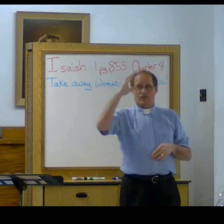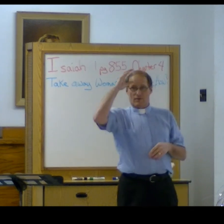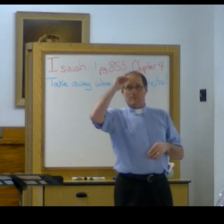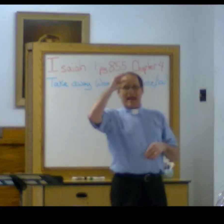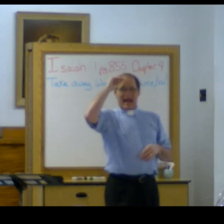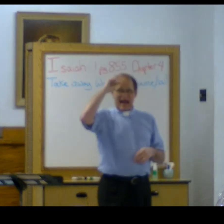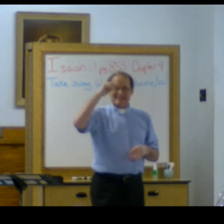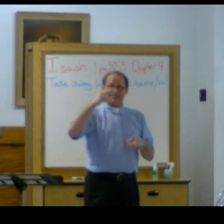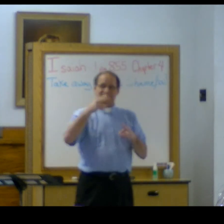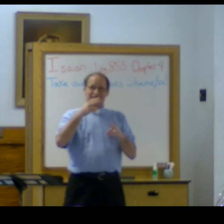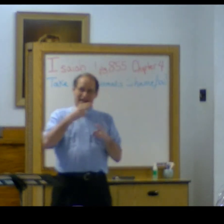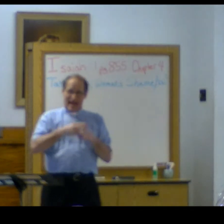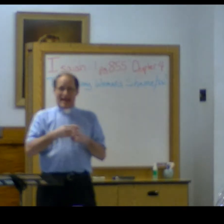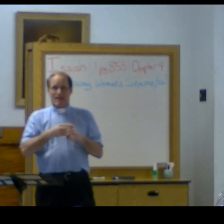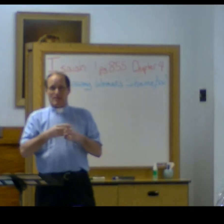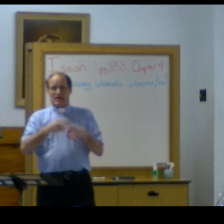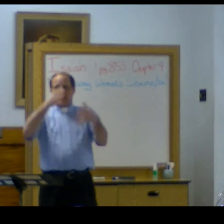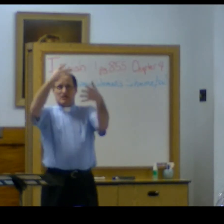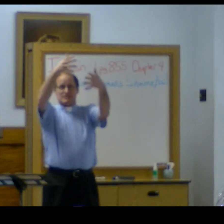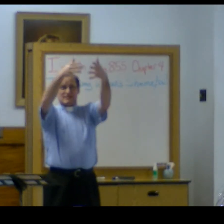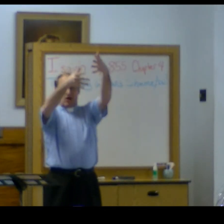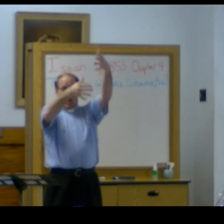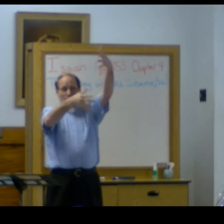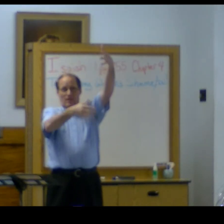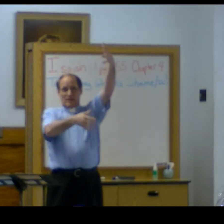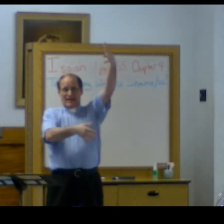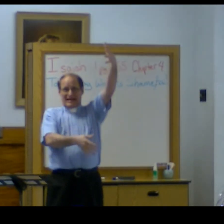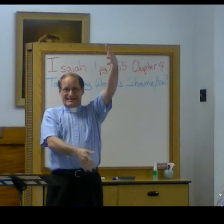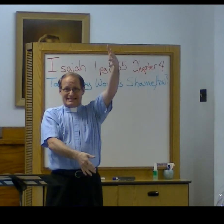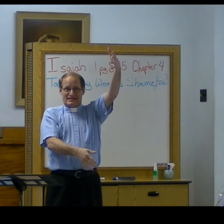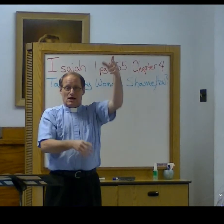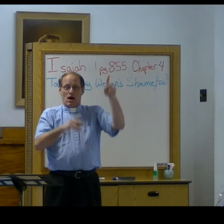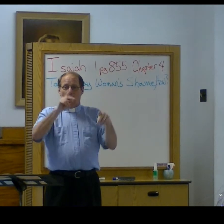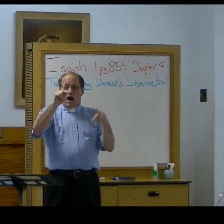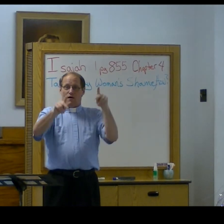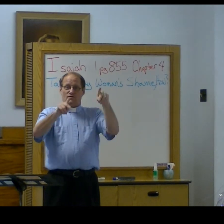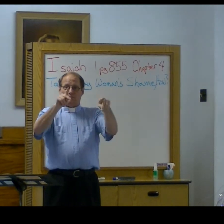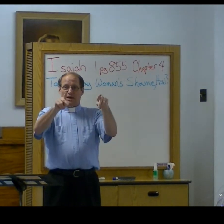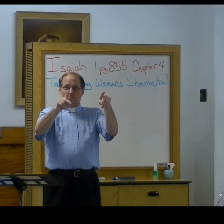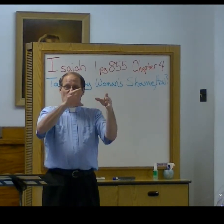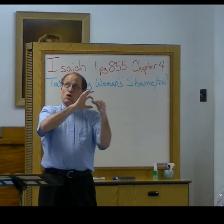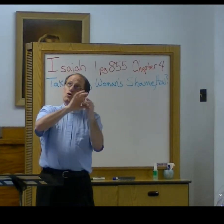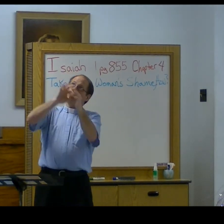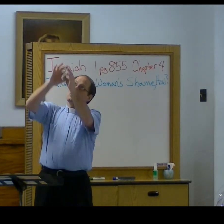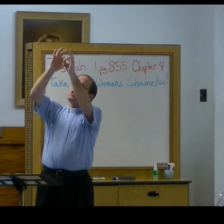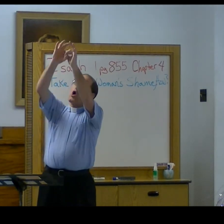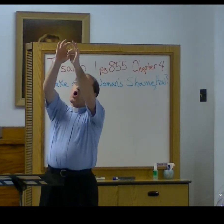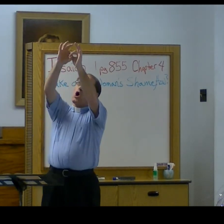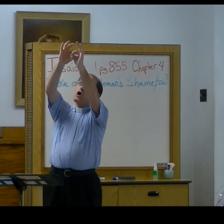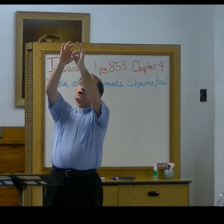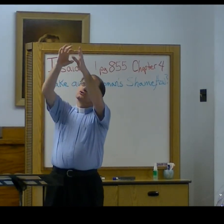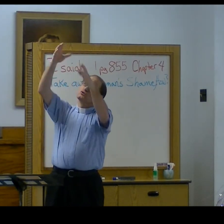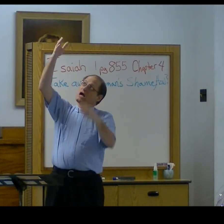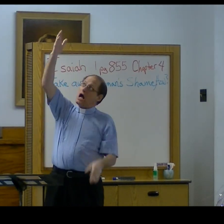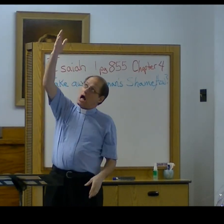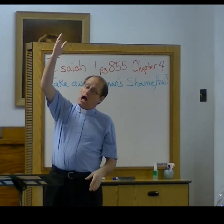the man's name is on the list of the people who belong to